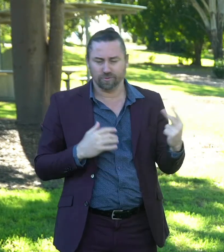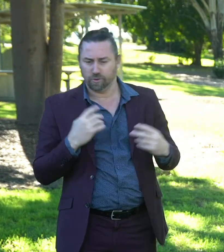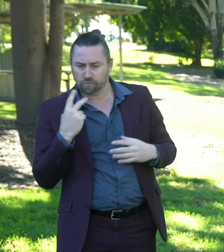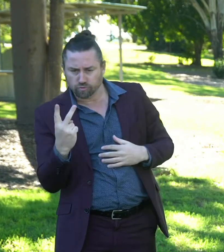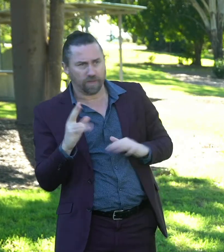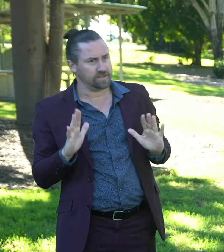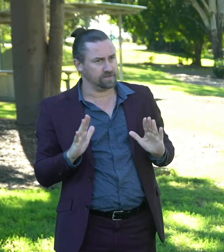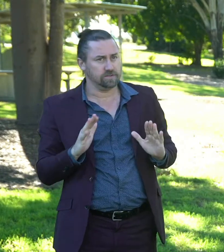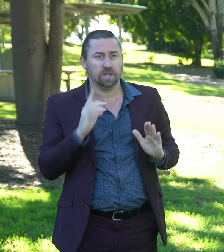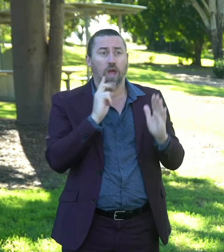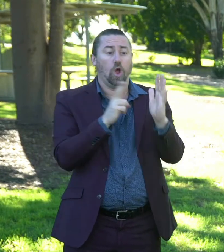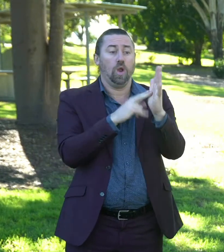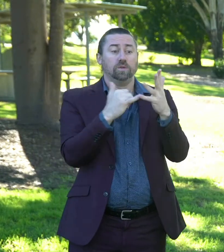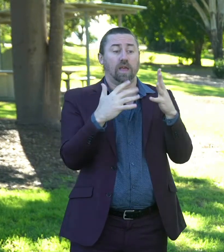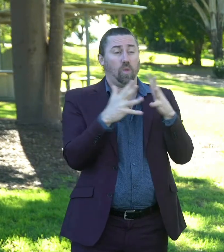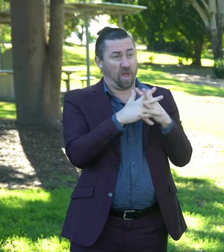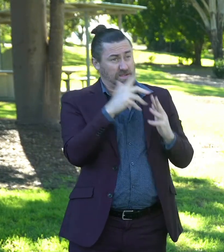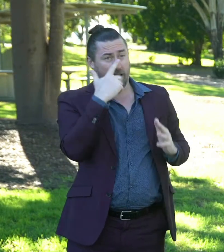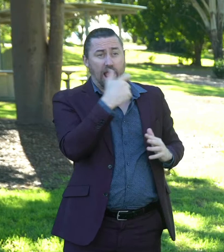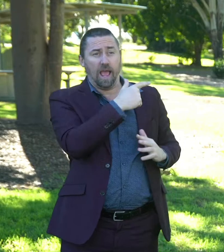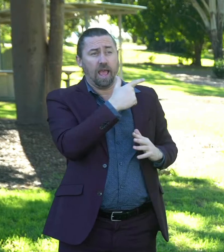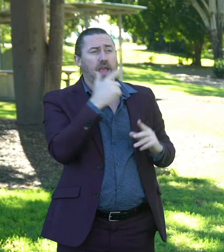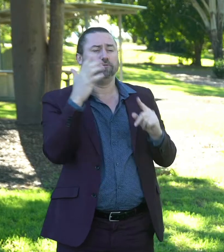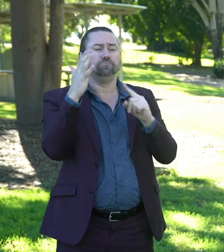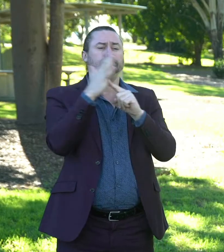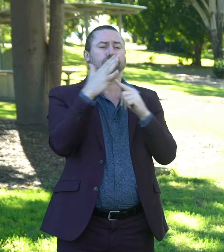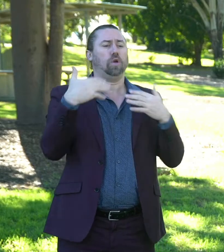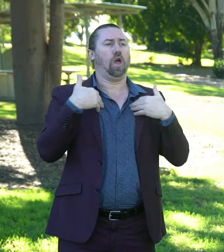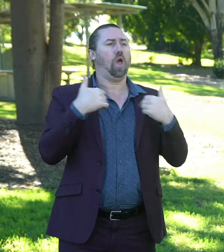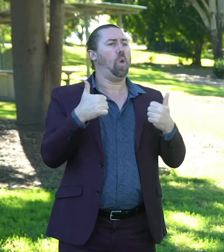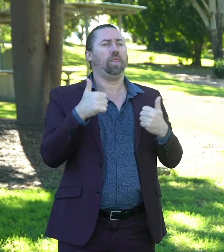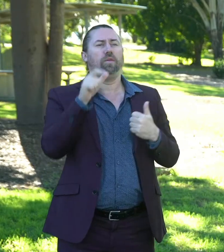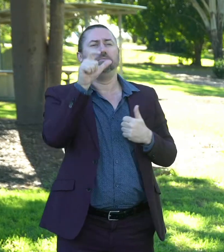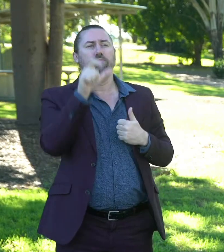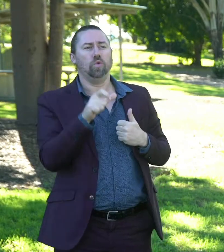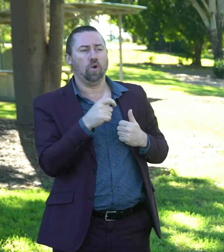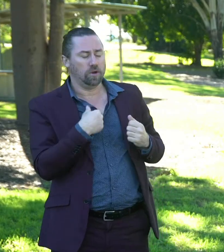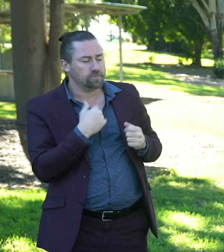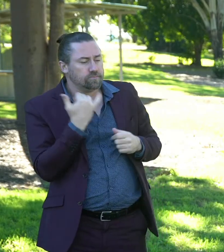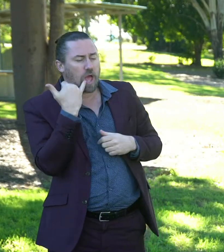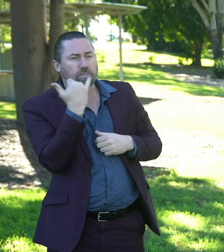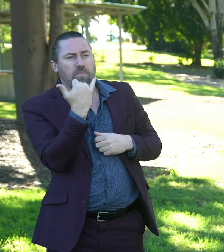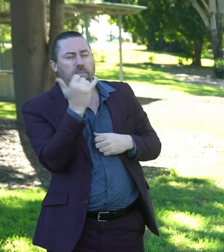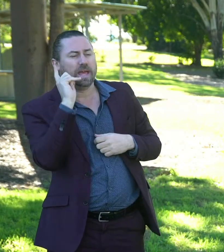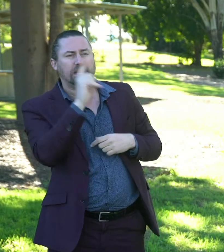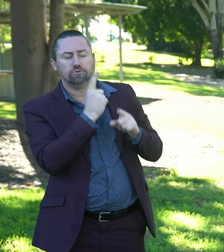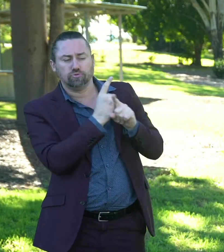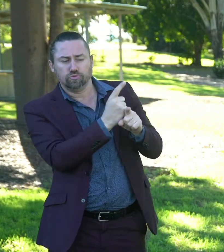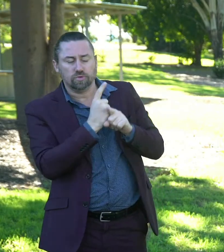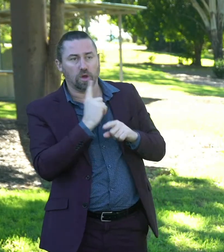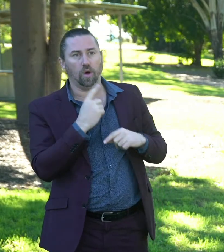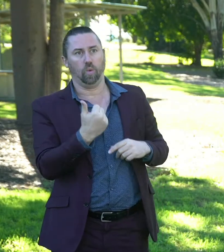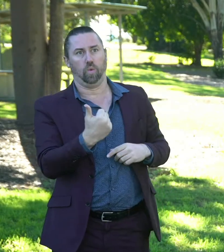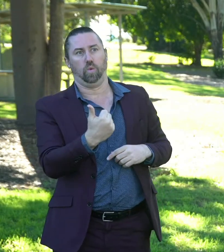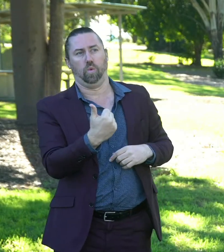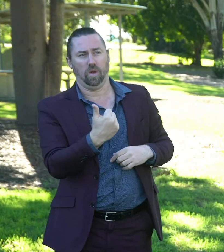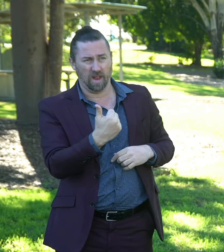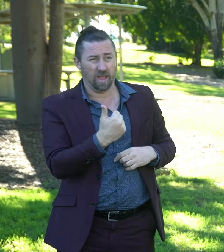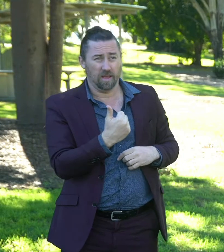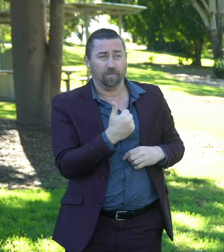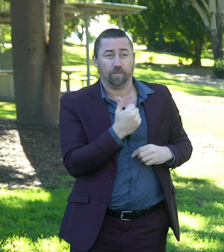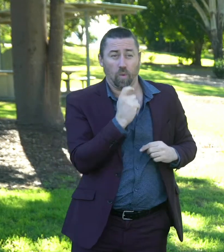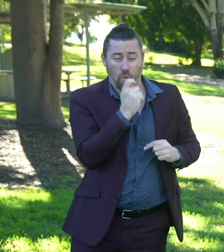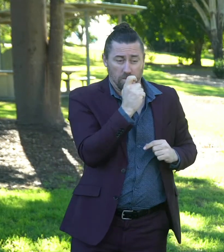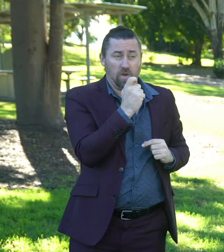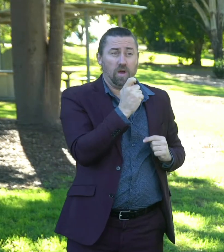South Wales is seeing, and their Chief Health Officer shared with me, is that there has been virtually